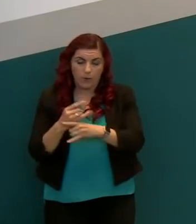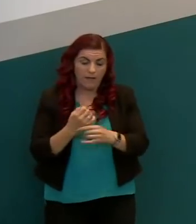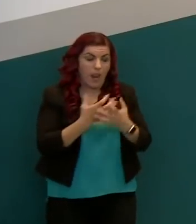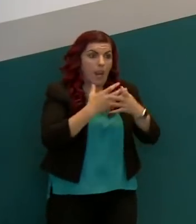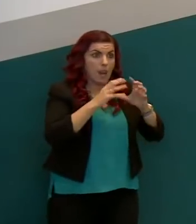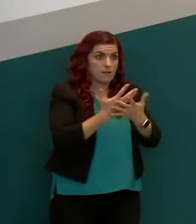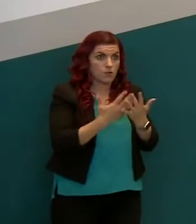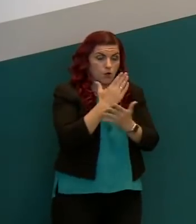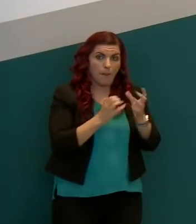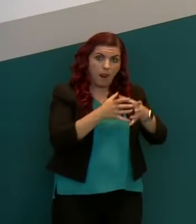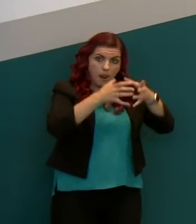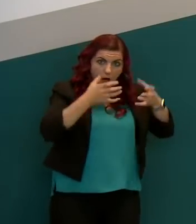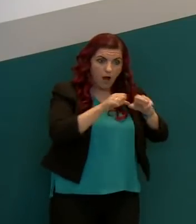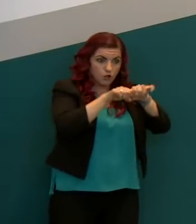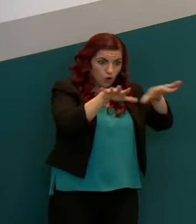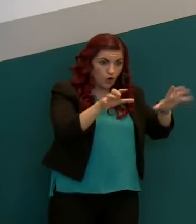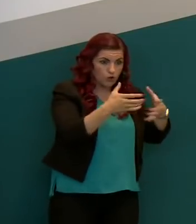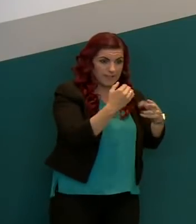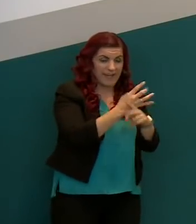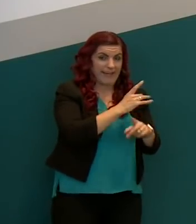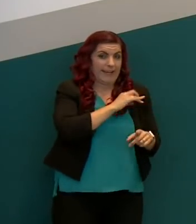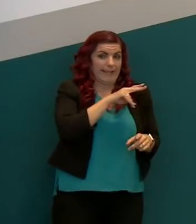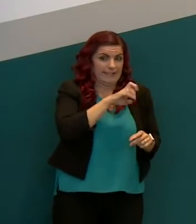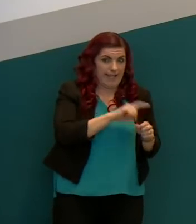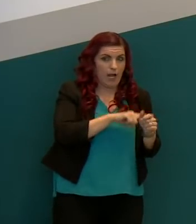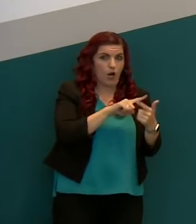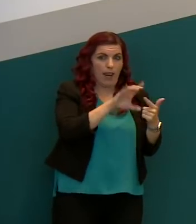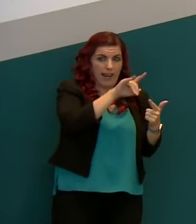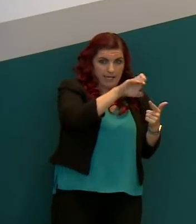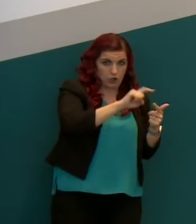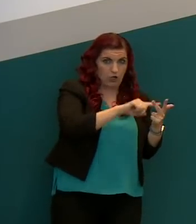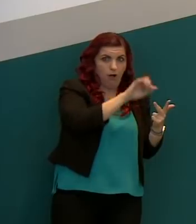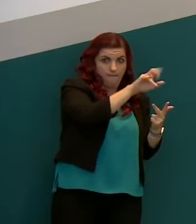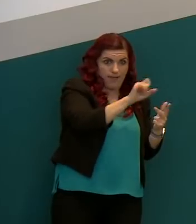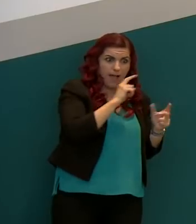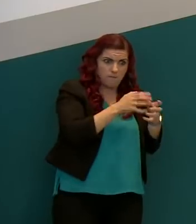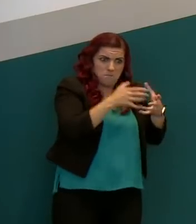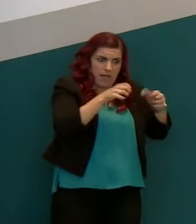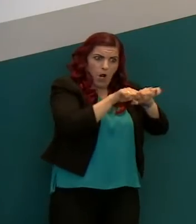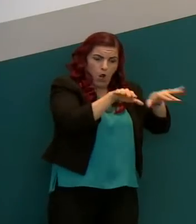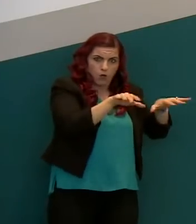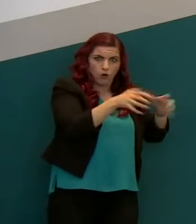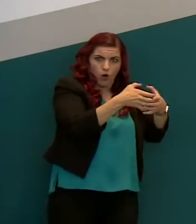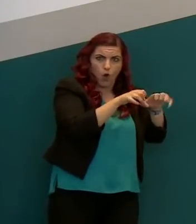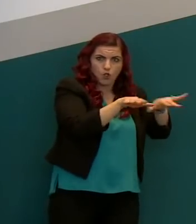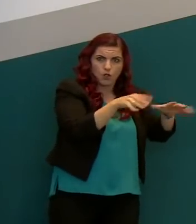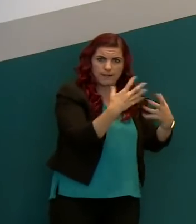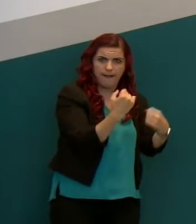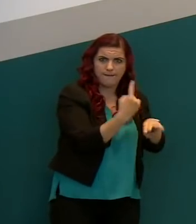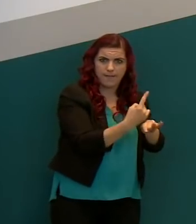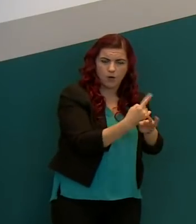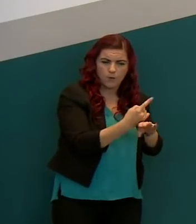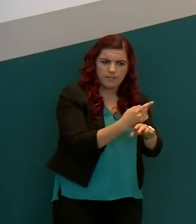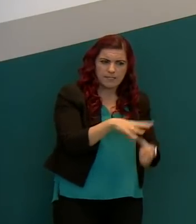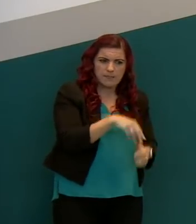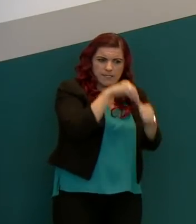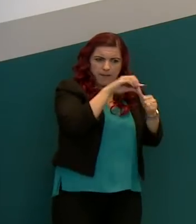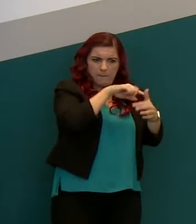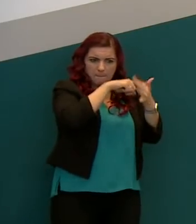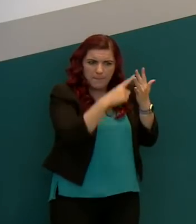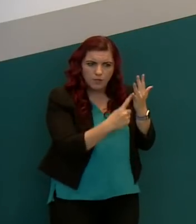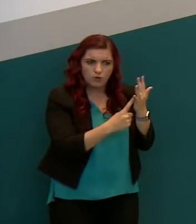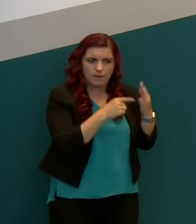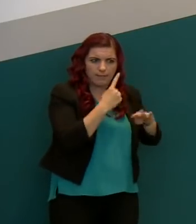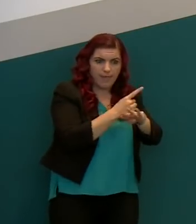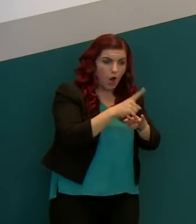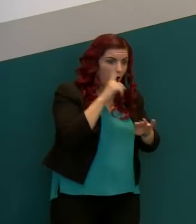clusters, which in Kildare, Laois and Offaly, which the very specific measures so far seem to